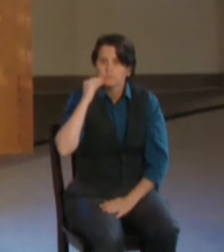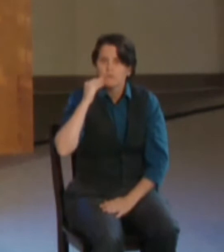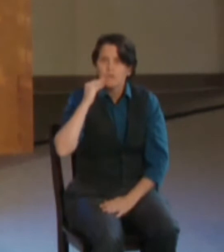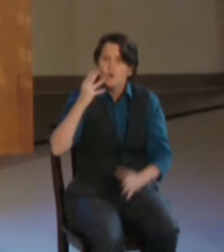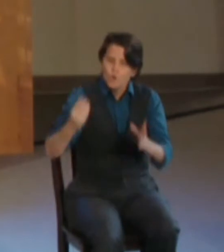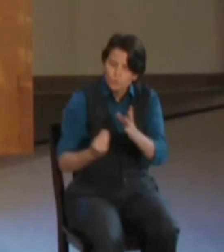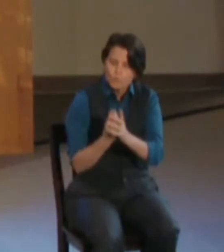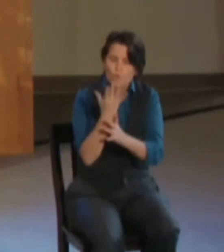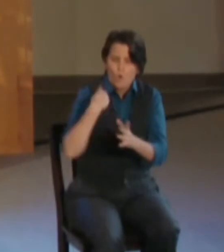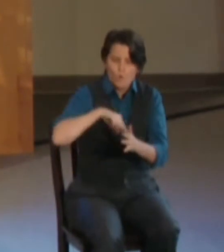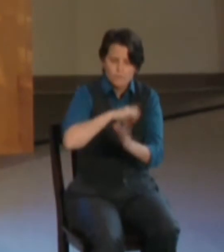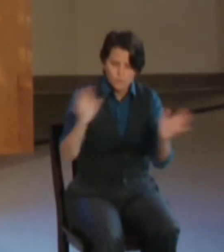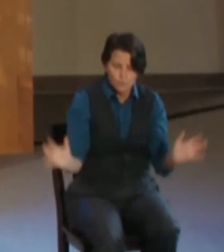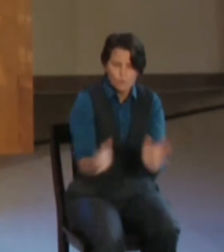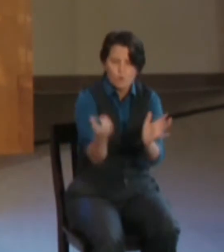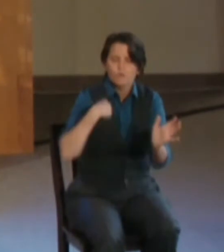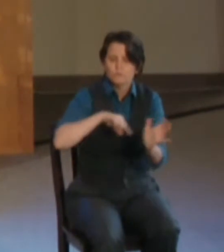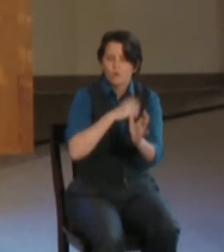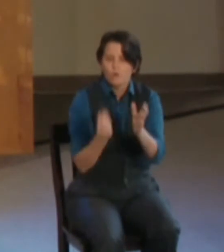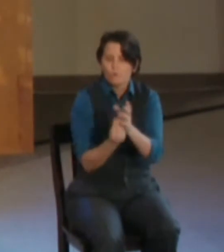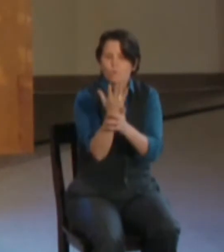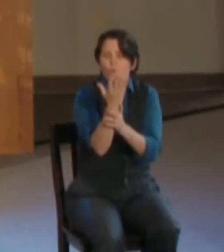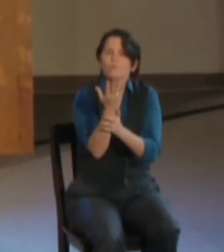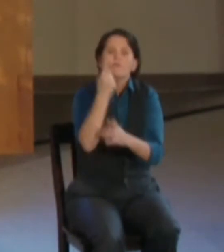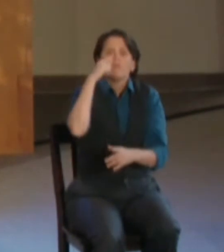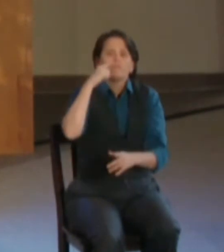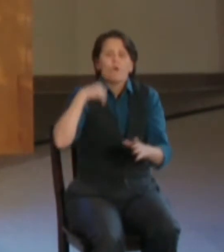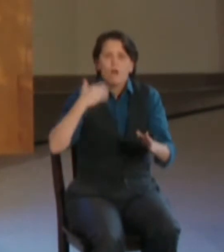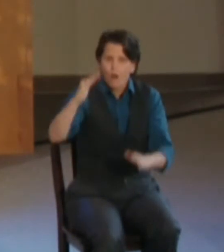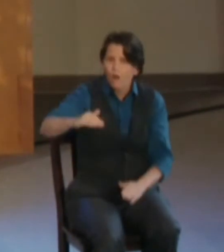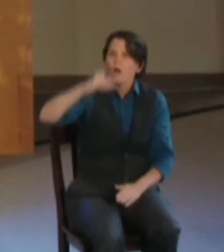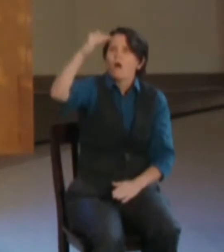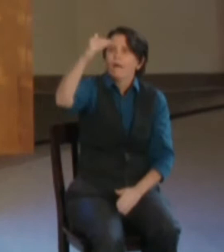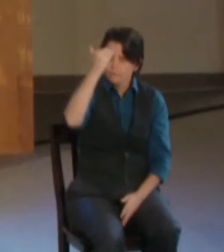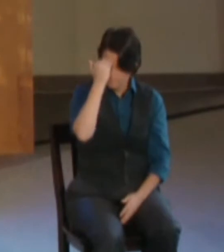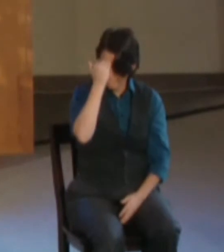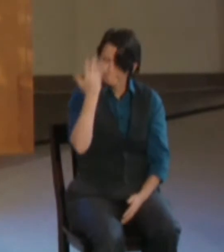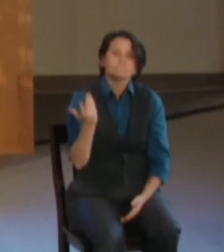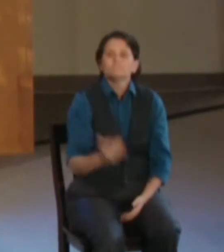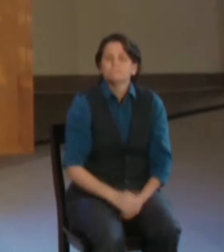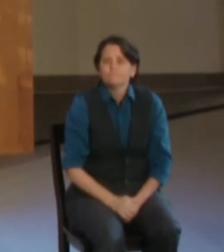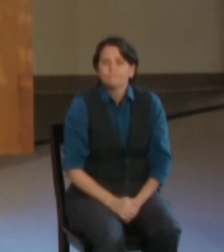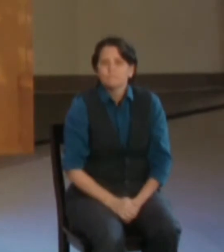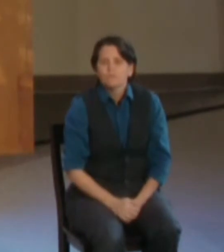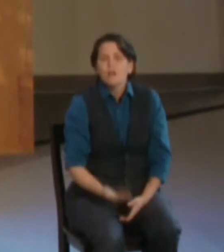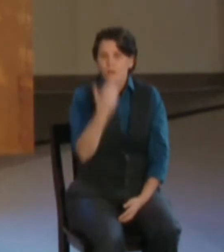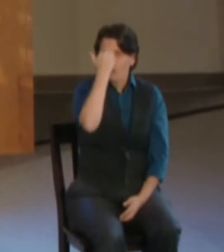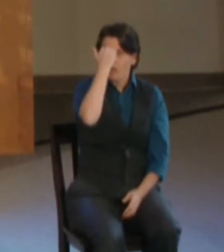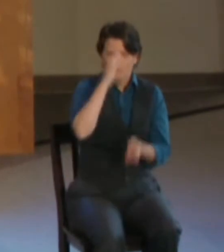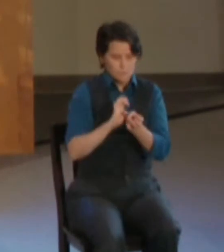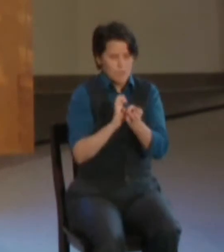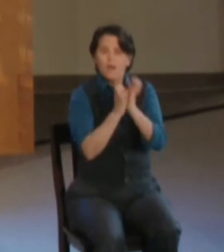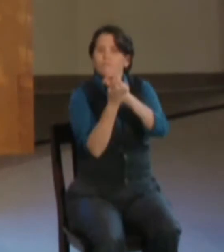But here's the other piece of that. Evolution of consciousness